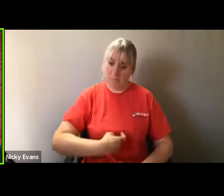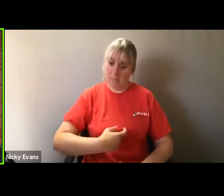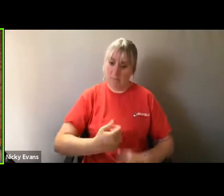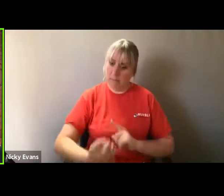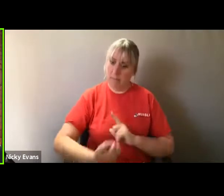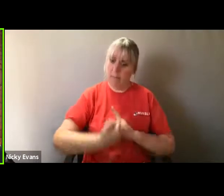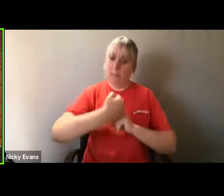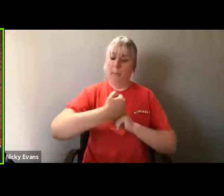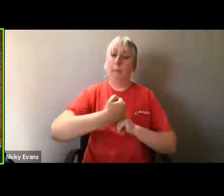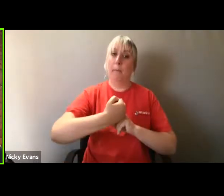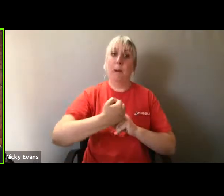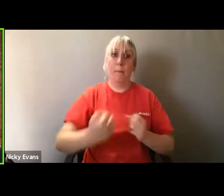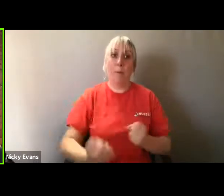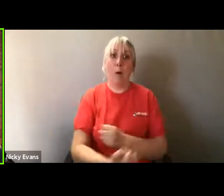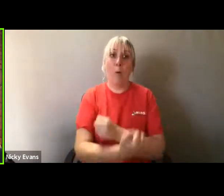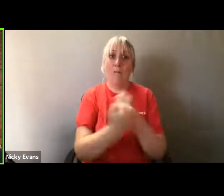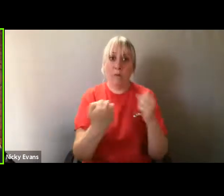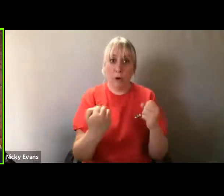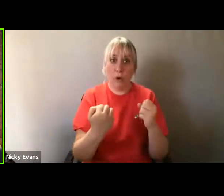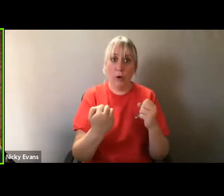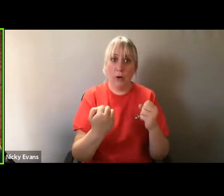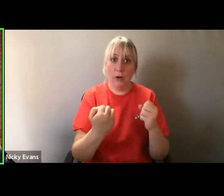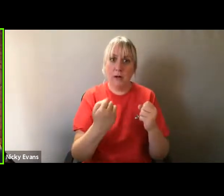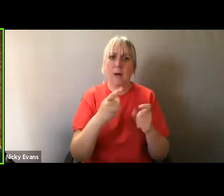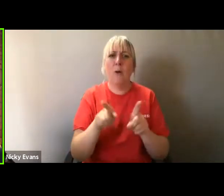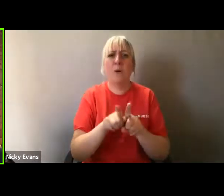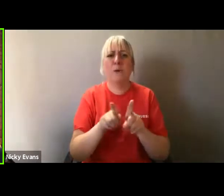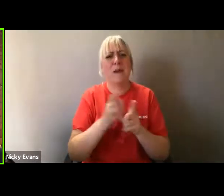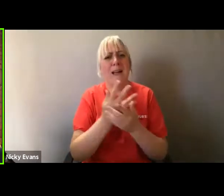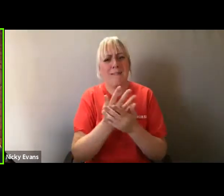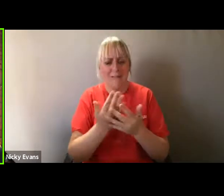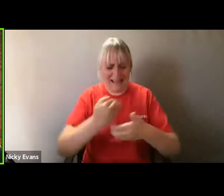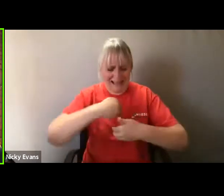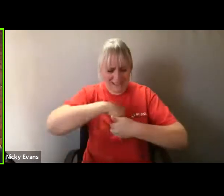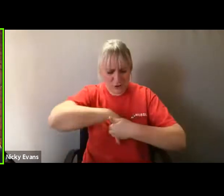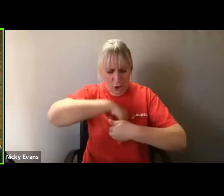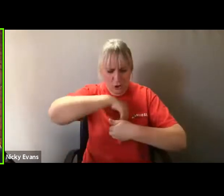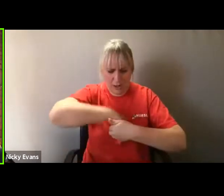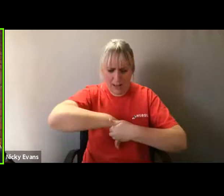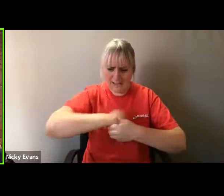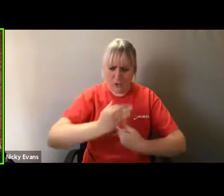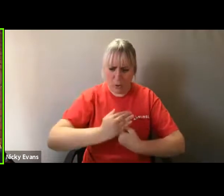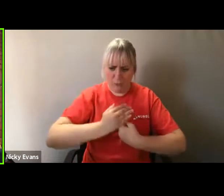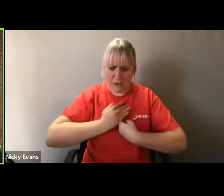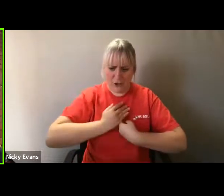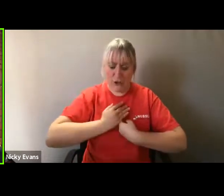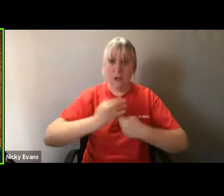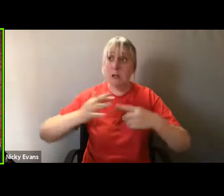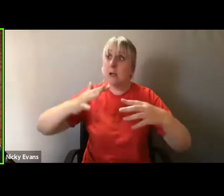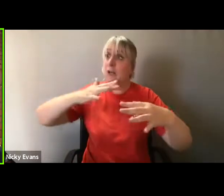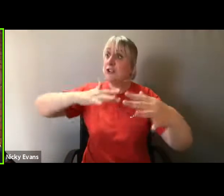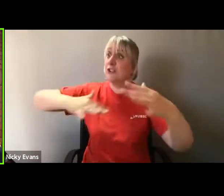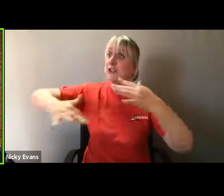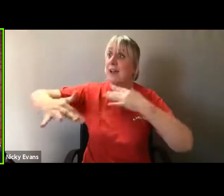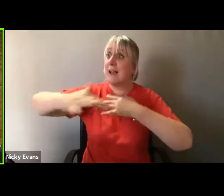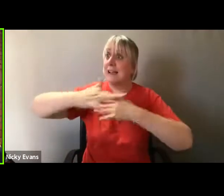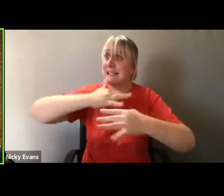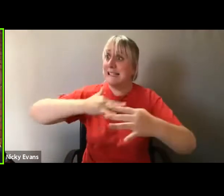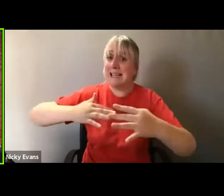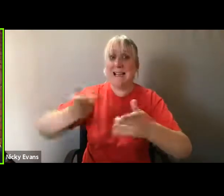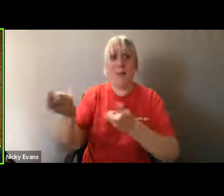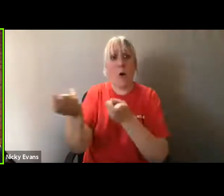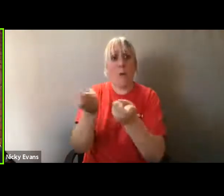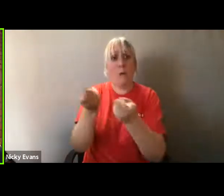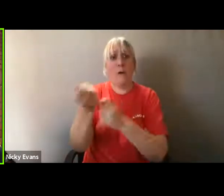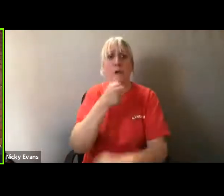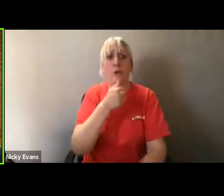particularly the whole aspect around internalized oppression, that dominant society operates a medical or an